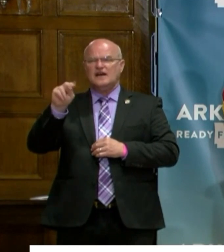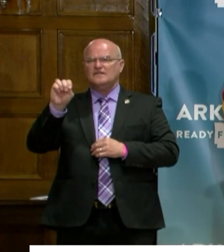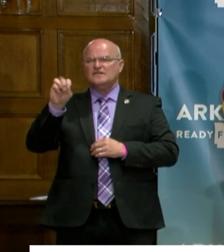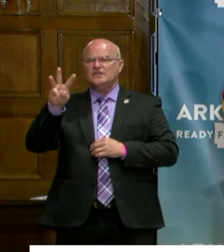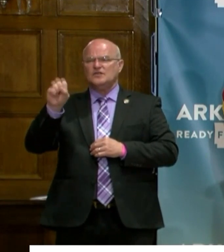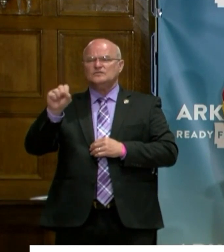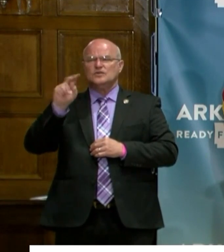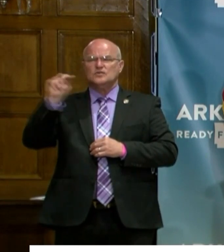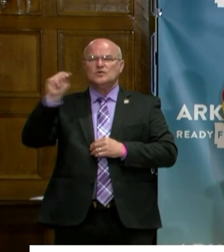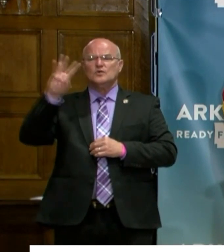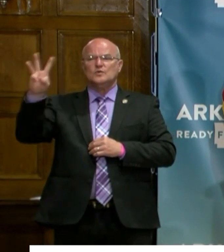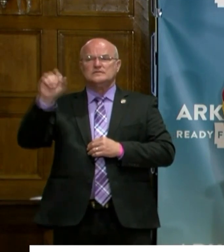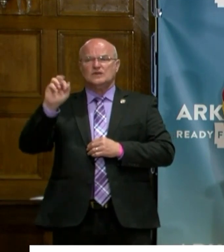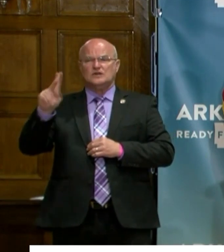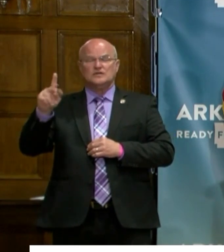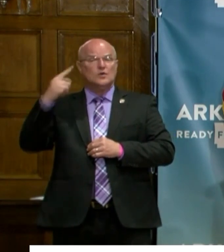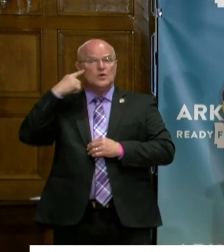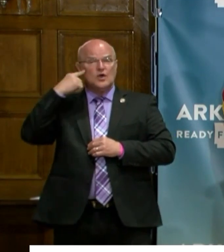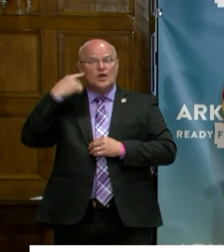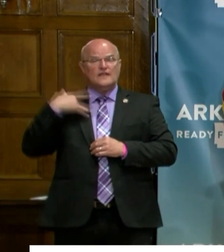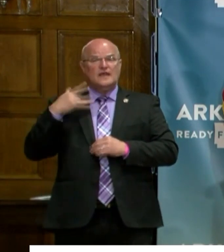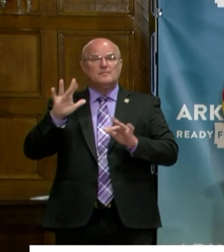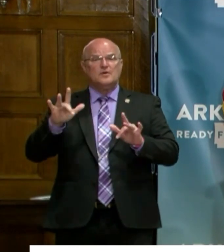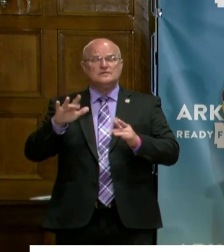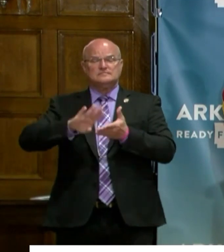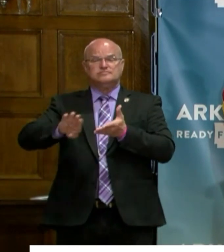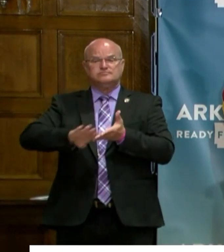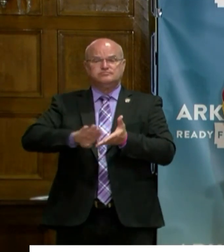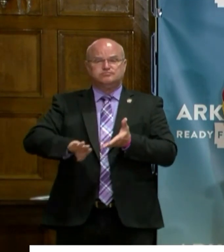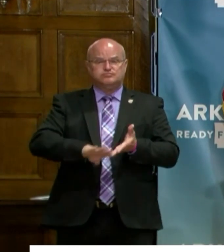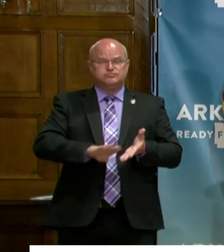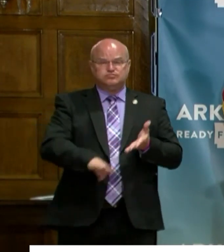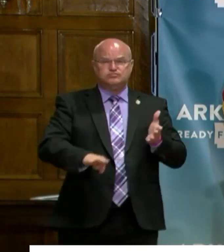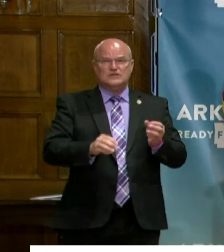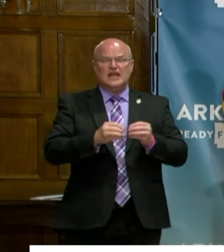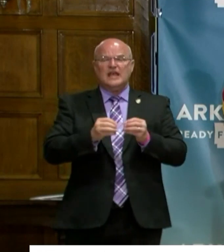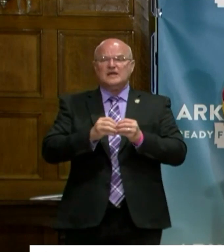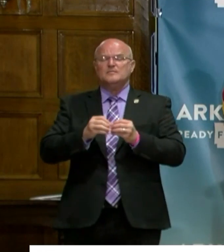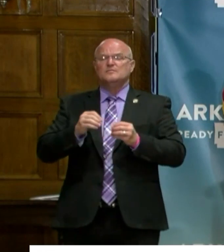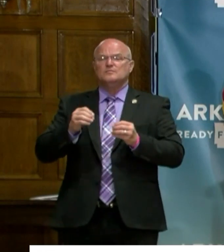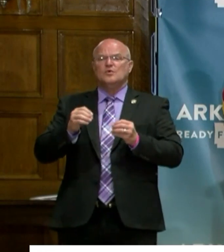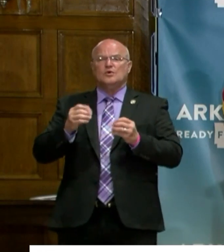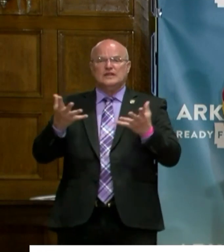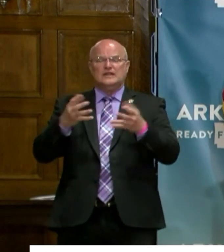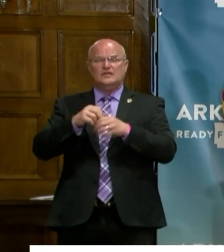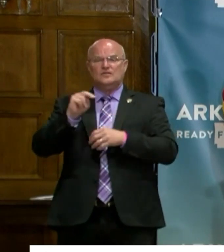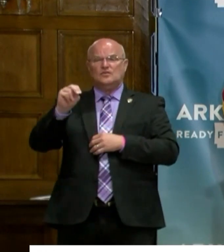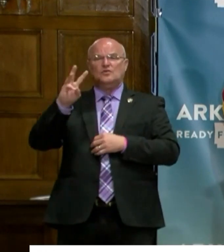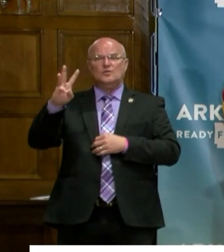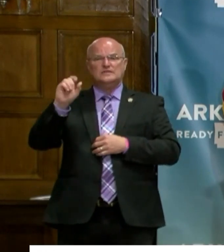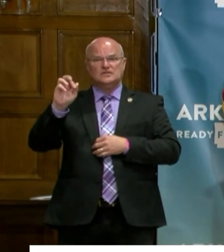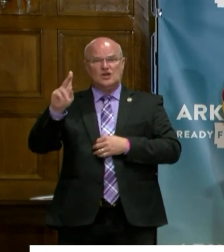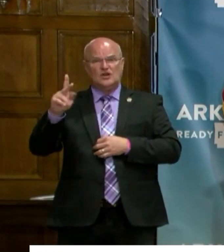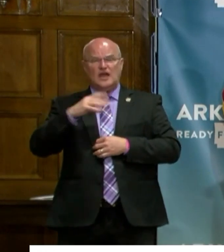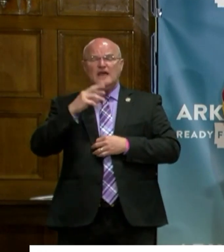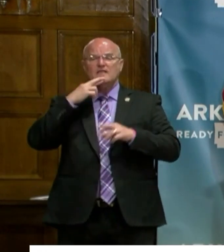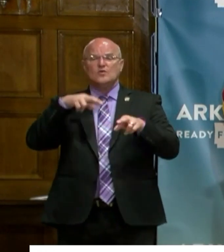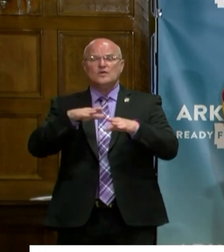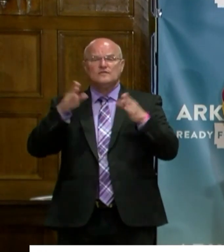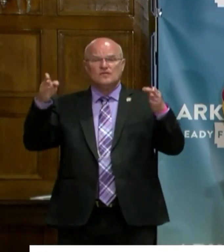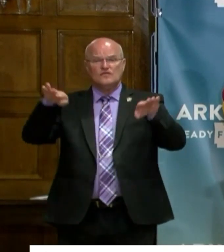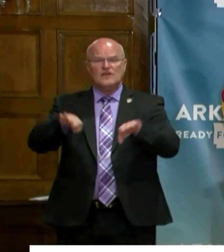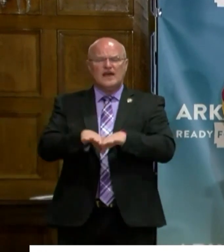Arkansas. We heard today that Mercy has announced massive layoffs and more furloughs, including here in Northwest Arkansas and the River